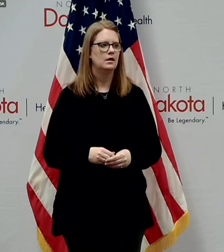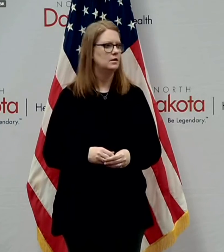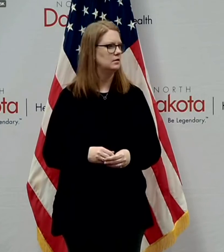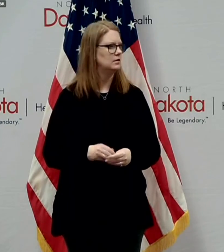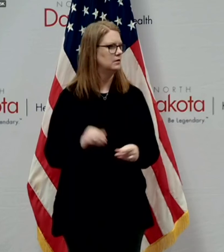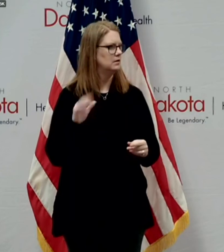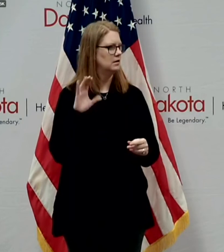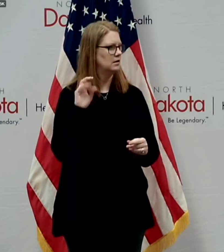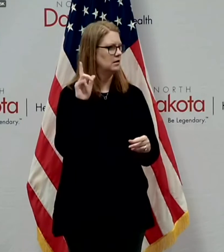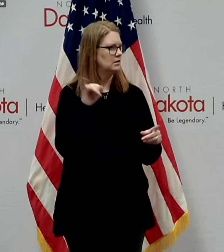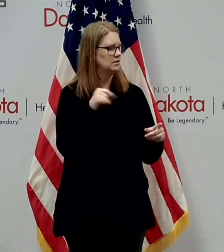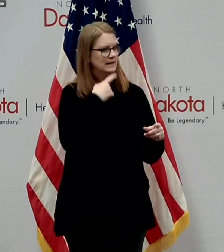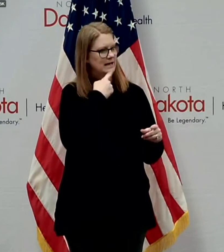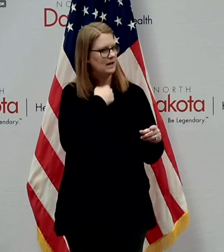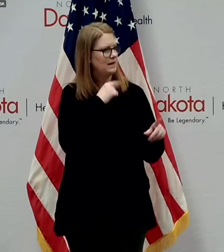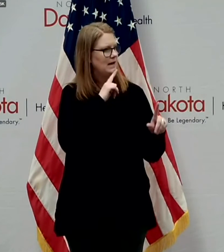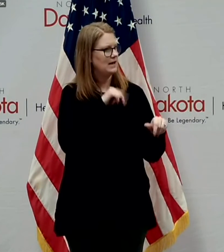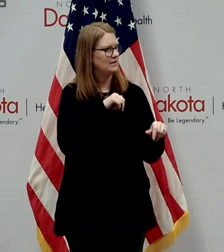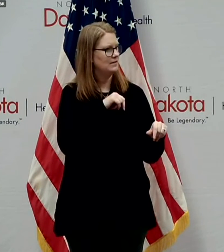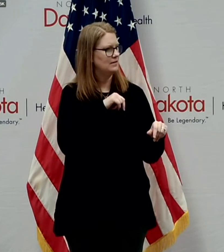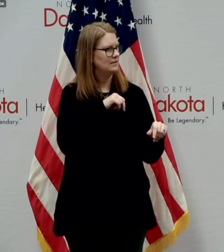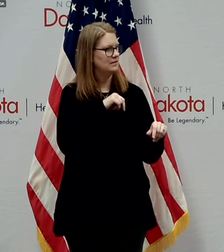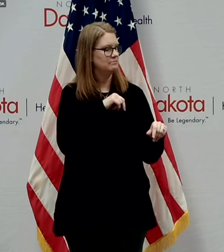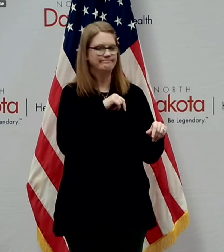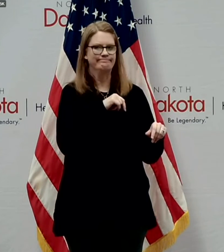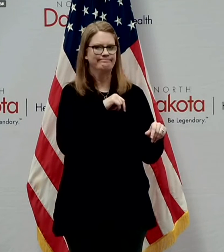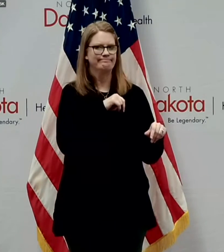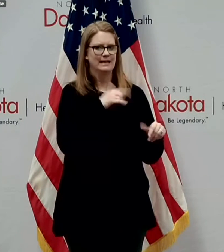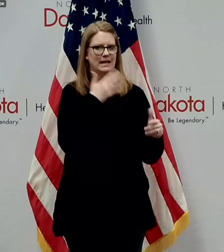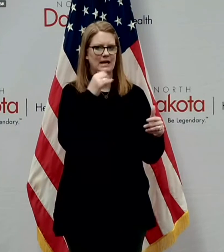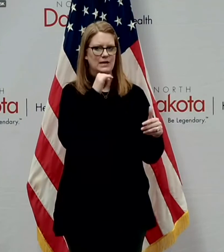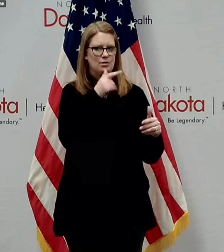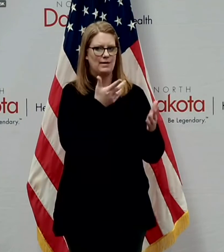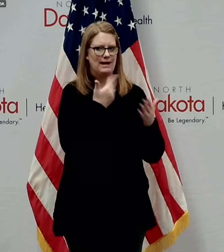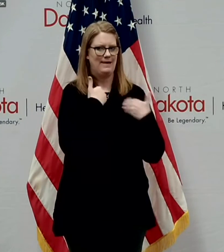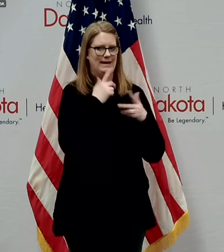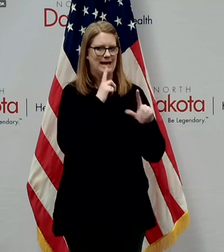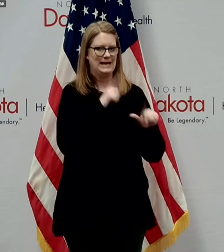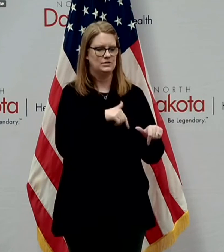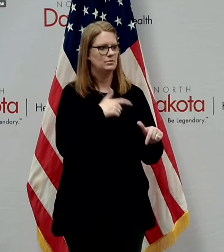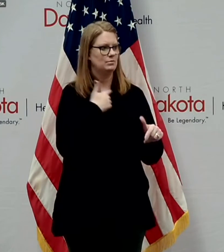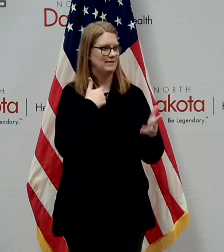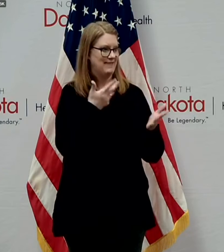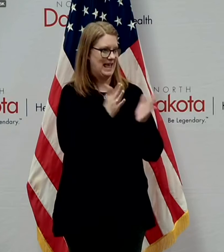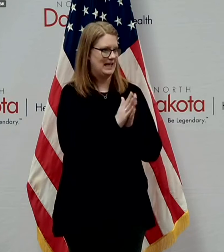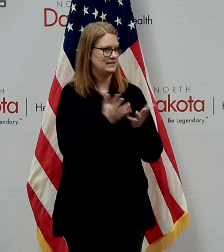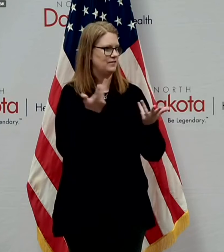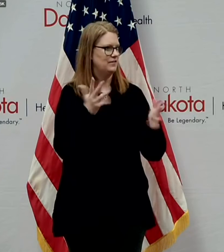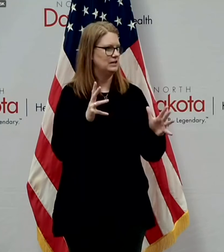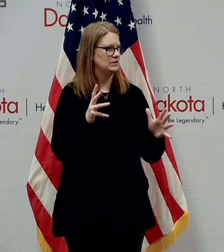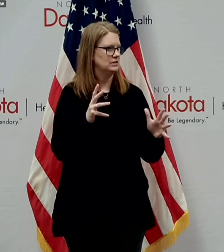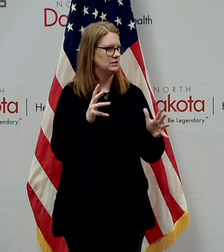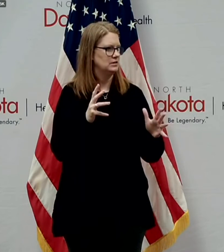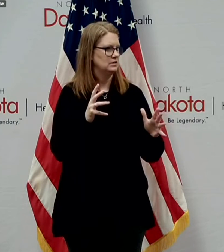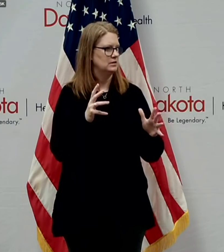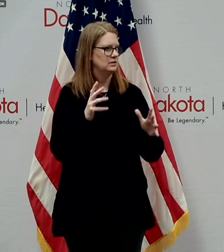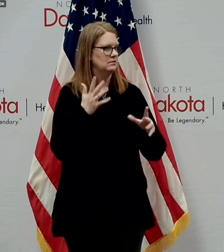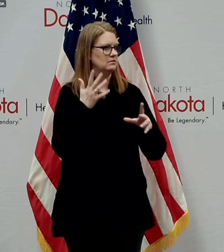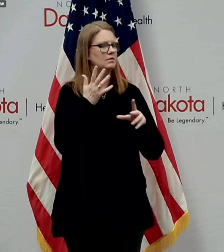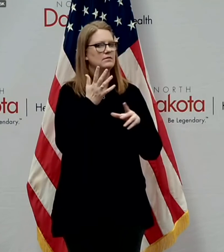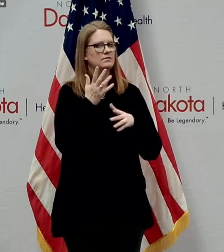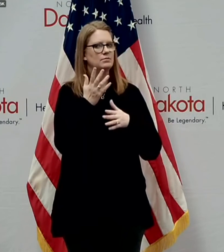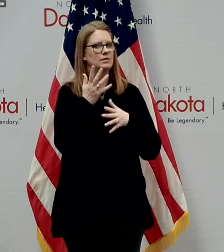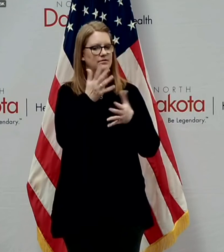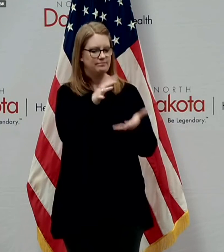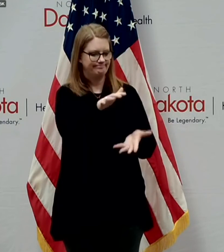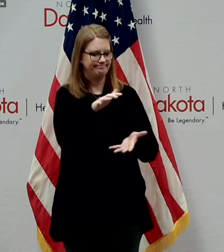Cody, you want to shout out an answer to me, or? I don't have the answer. We have asked, and we received a portion of what we asked for to